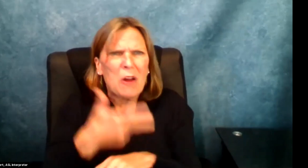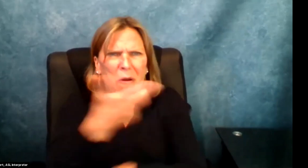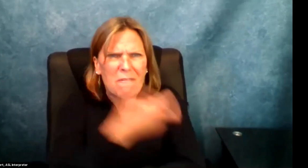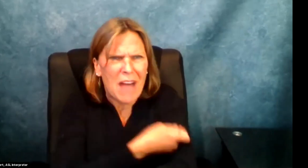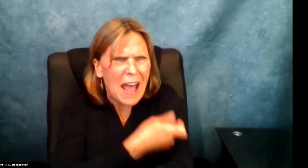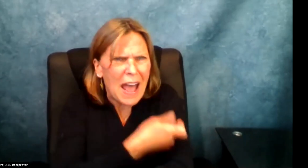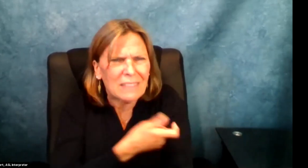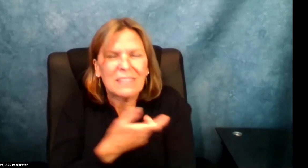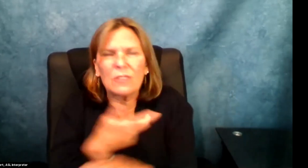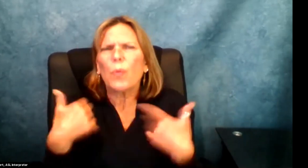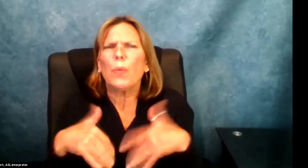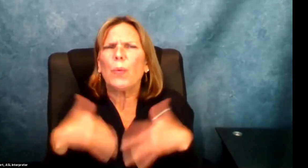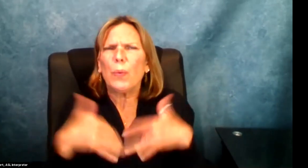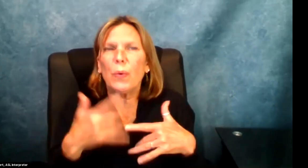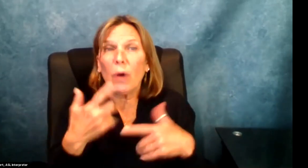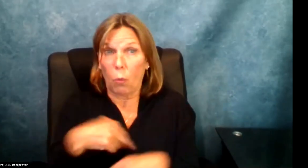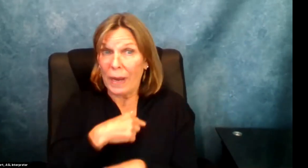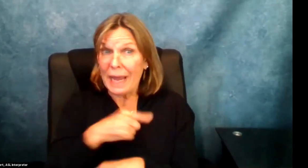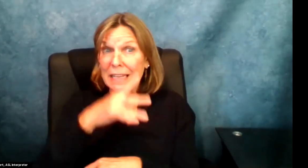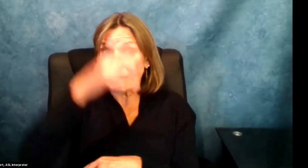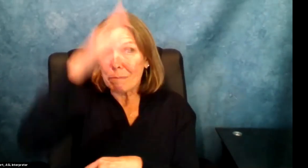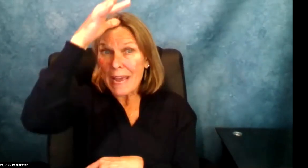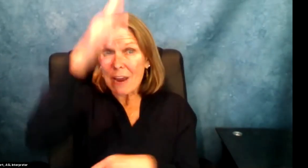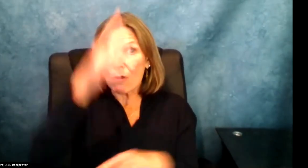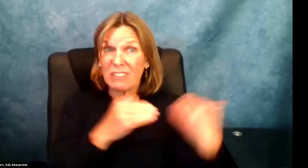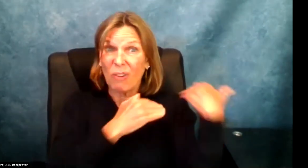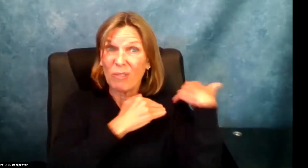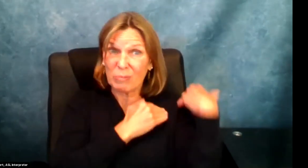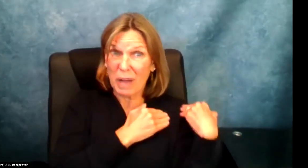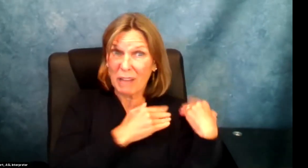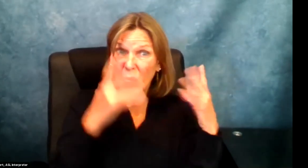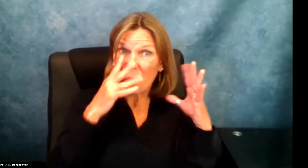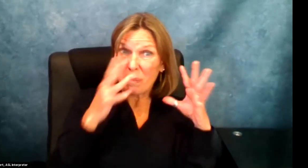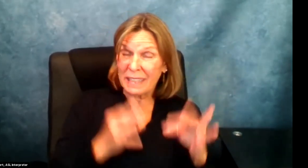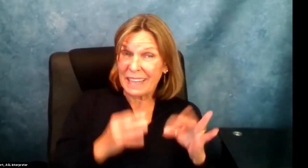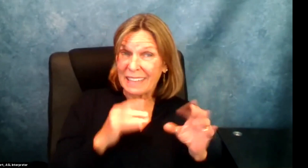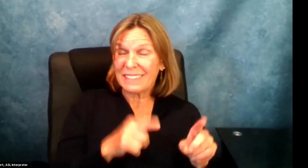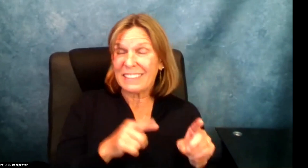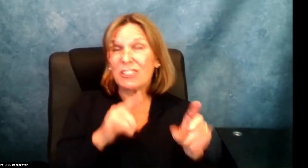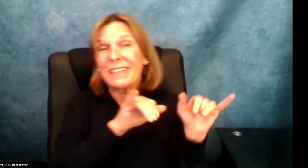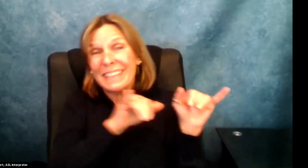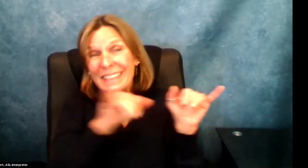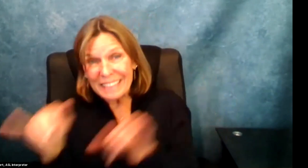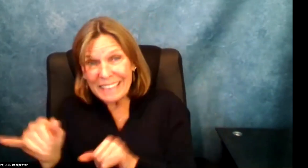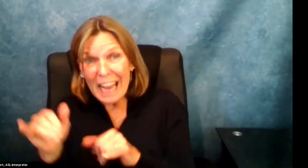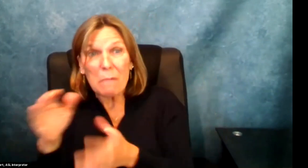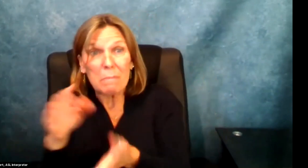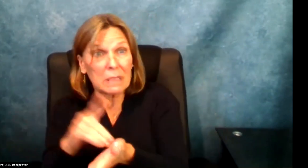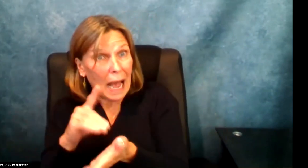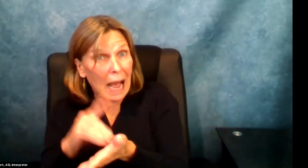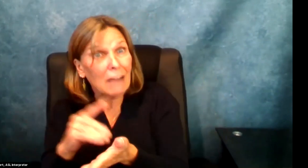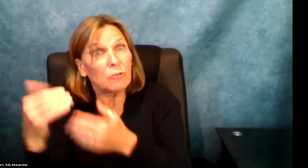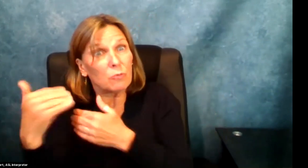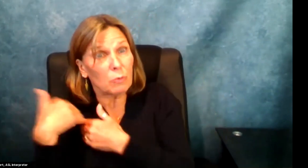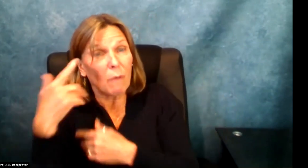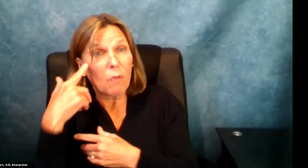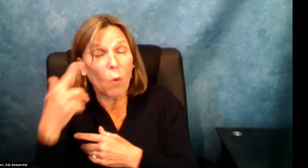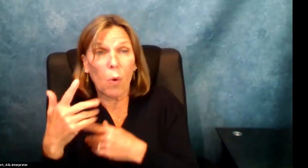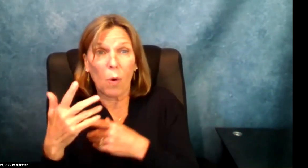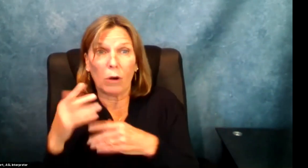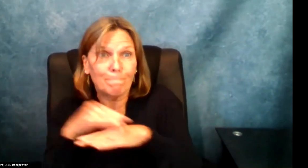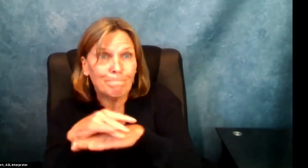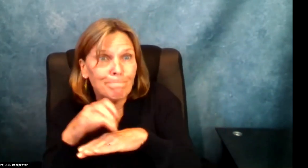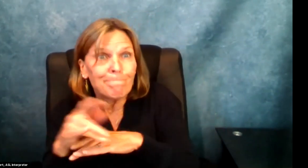of being parents with the responsibility of being clinicians in our community. And we certainly think that's important as we present this information to all of